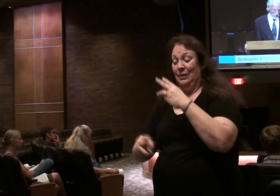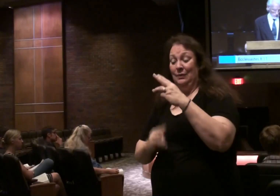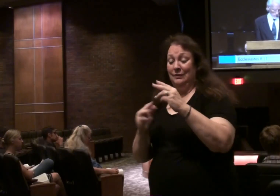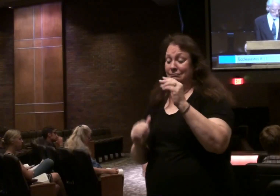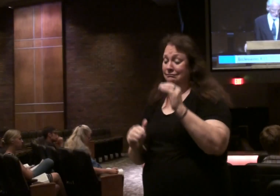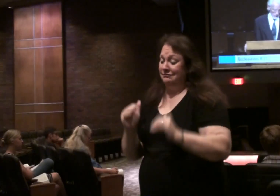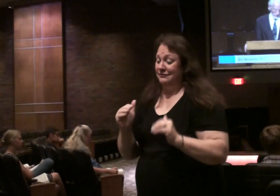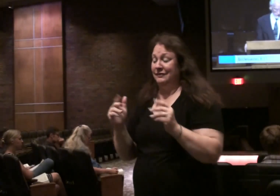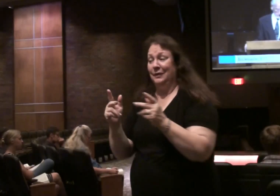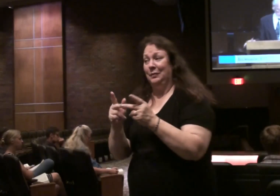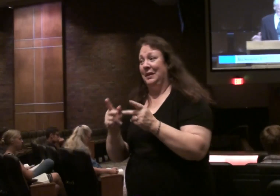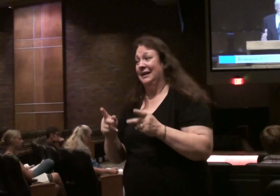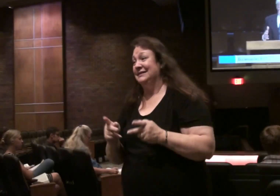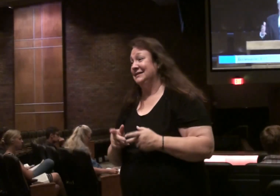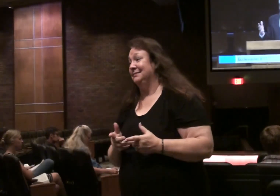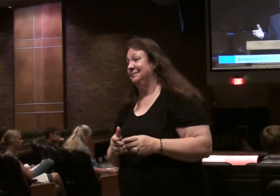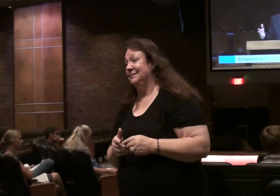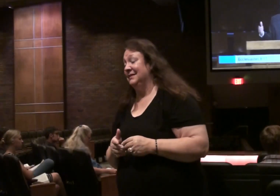world.